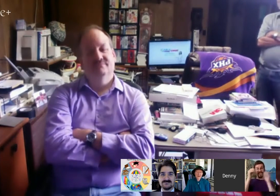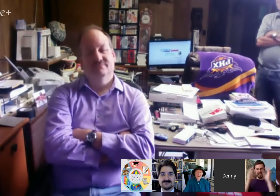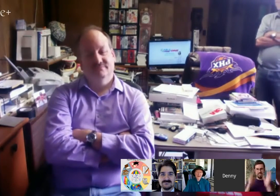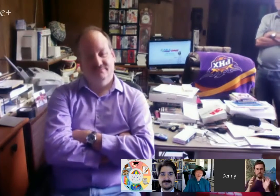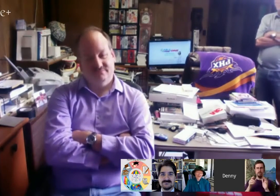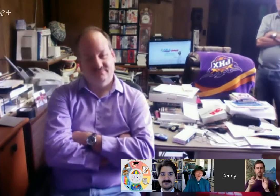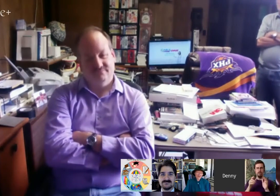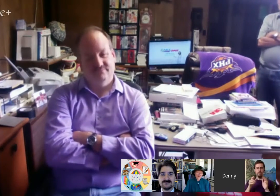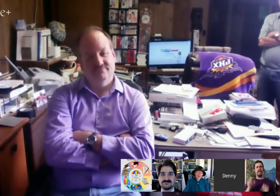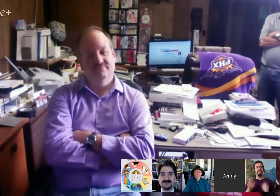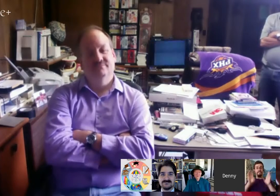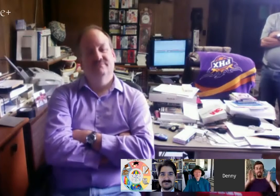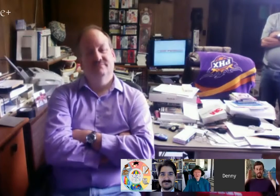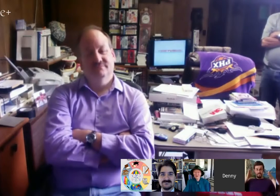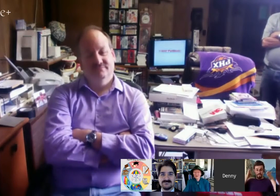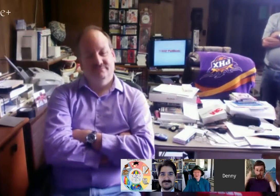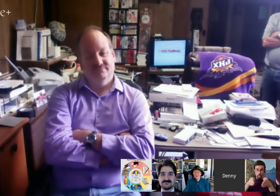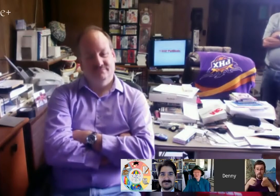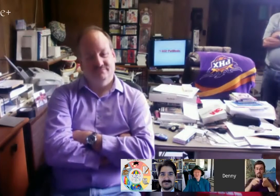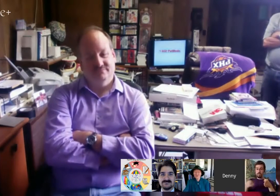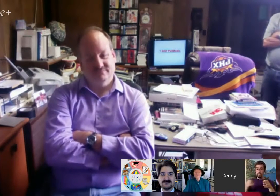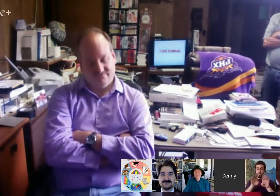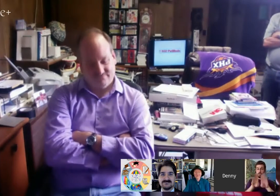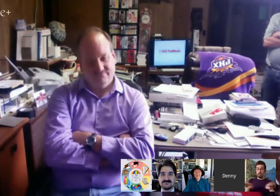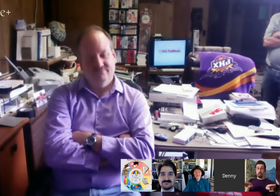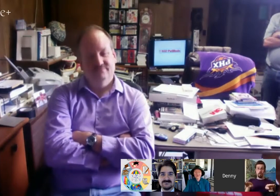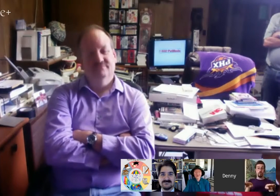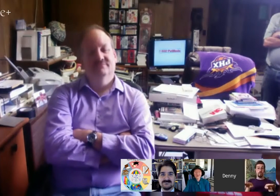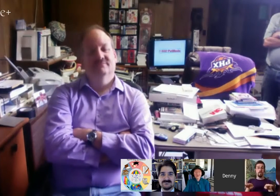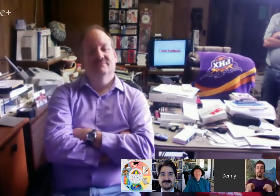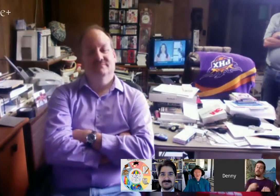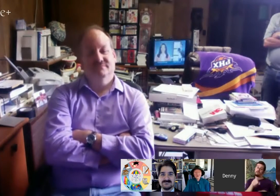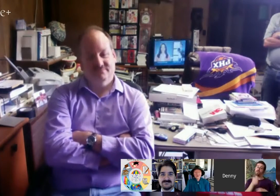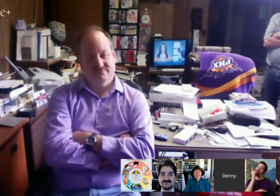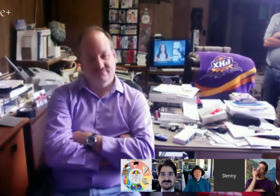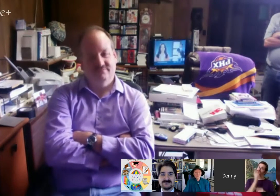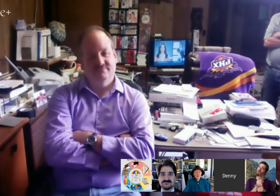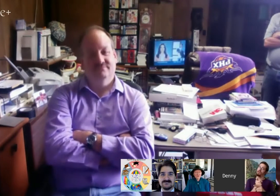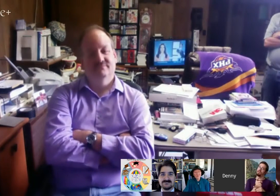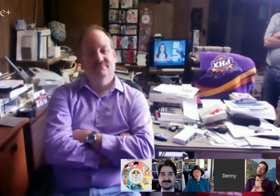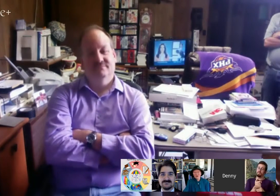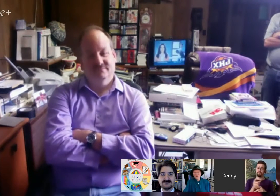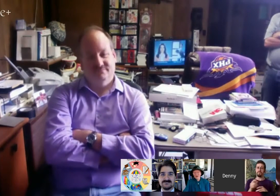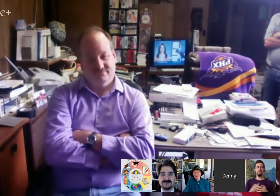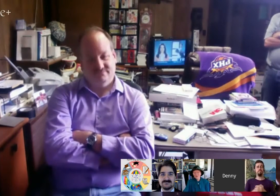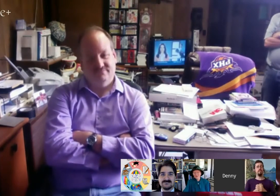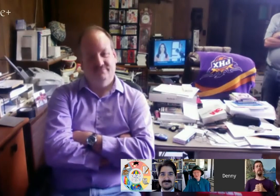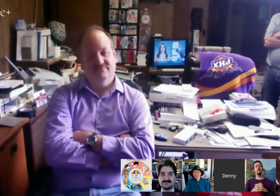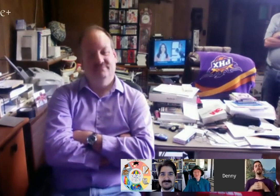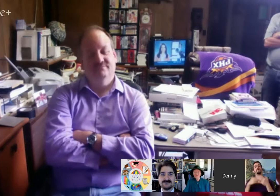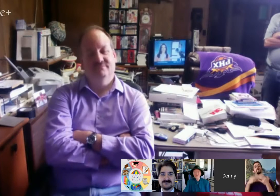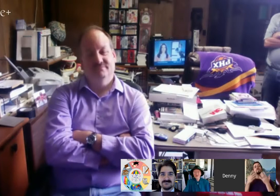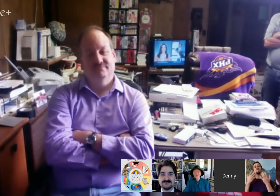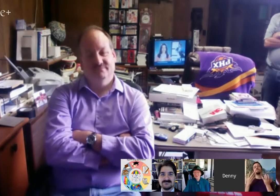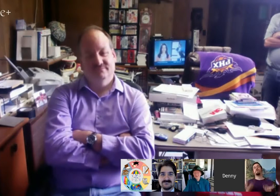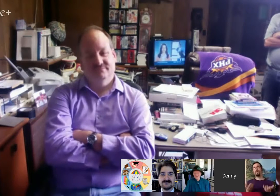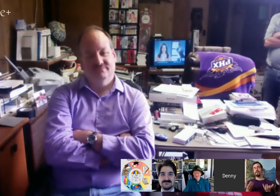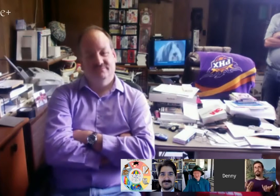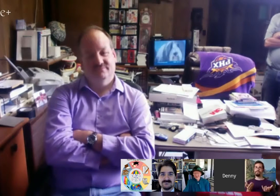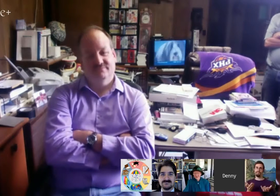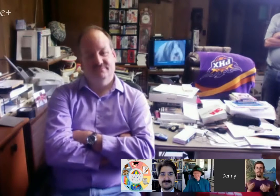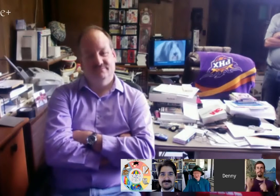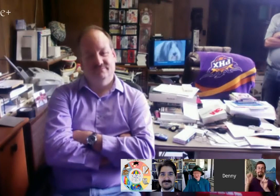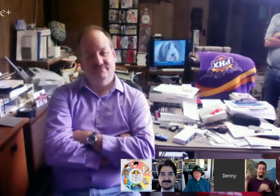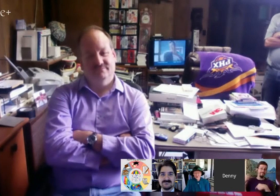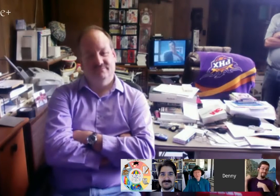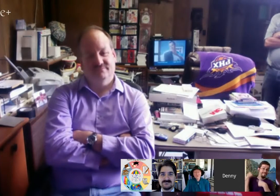the children, as you just said, for a decade. You're absolutely right about that. So instead, what has happened until that